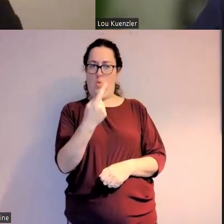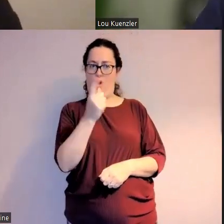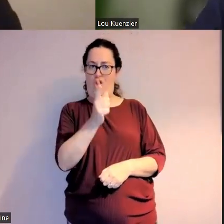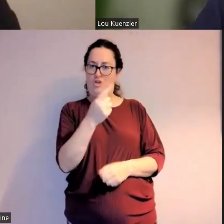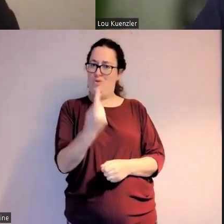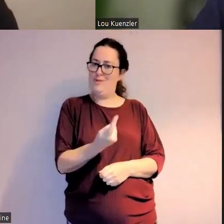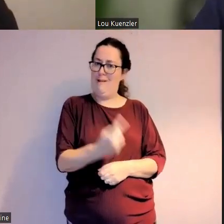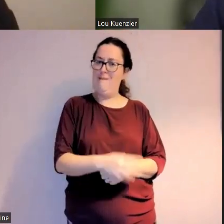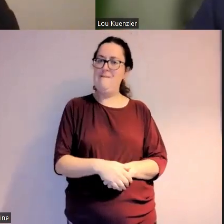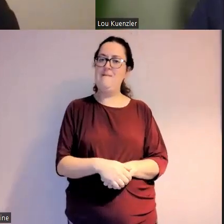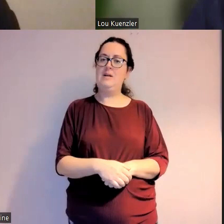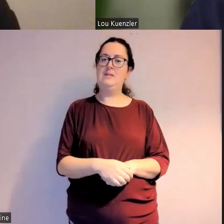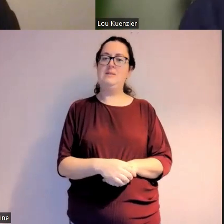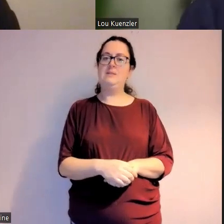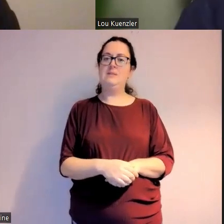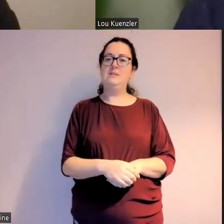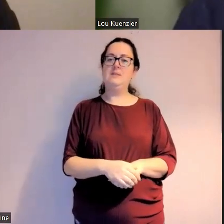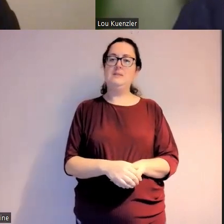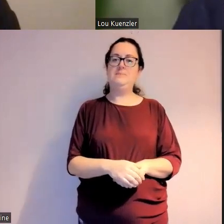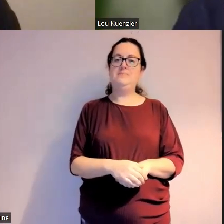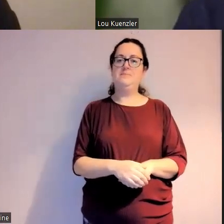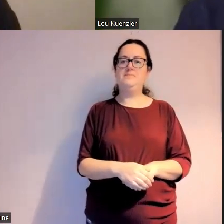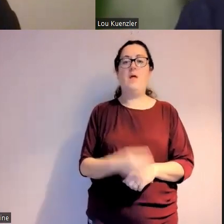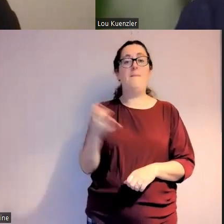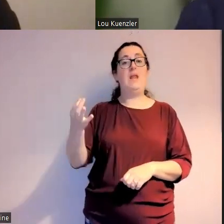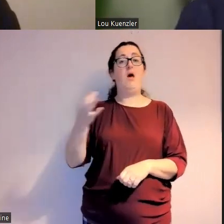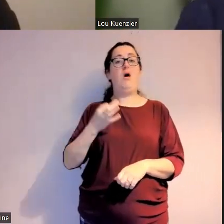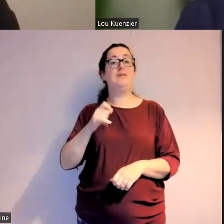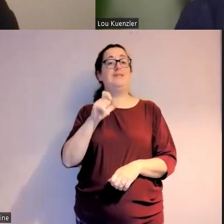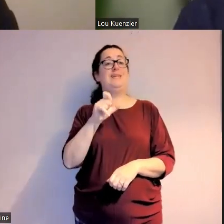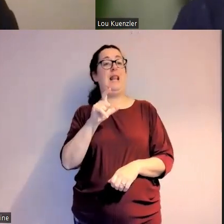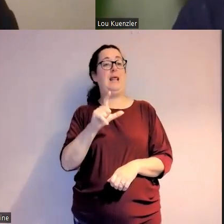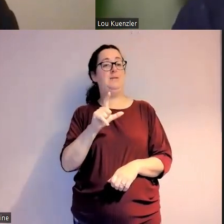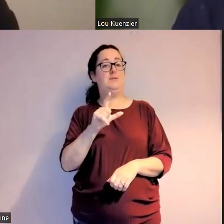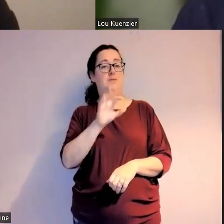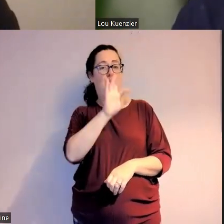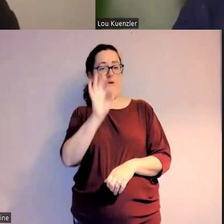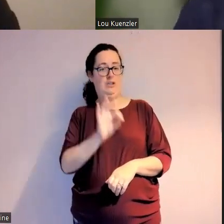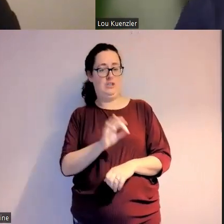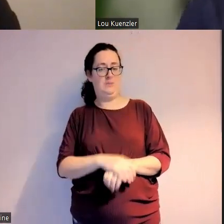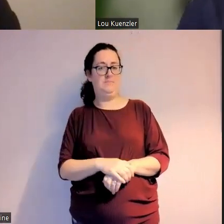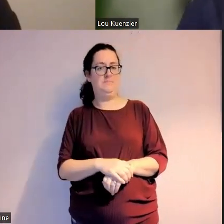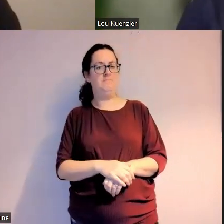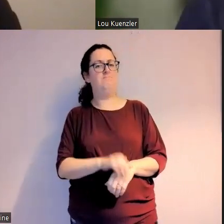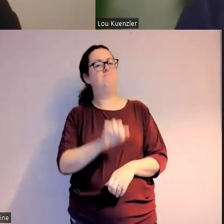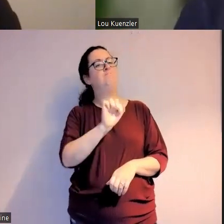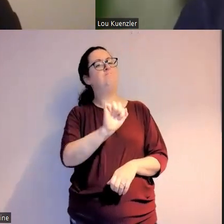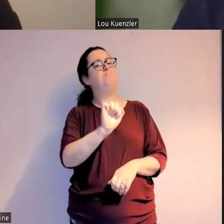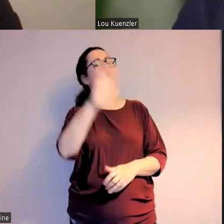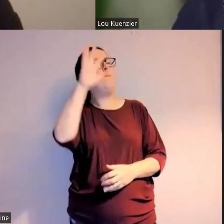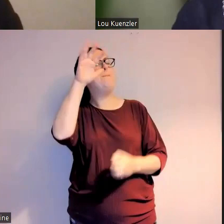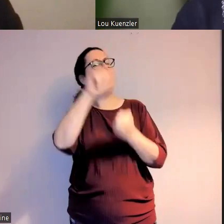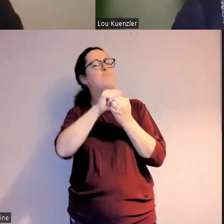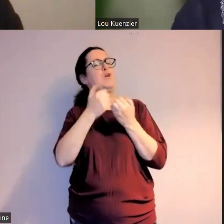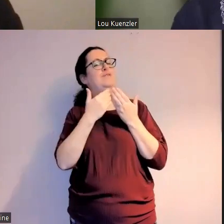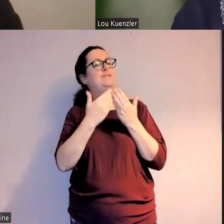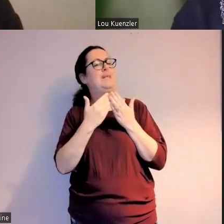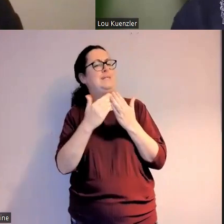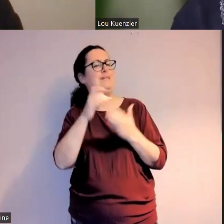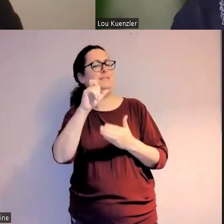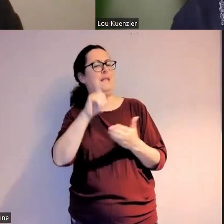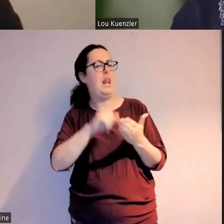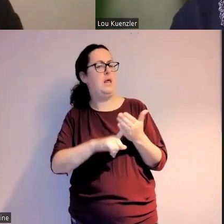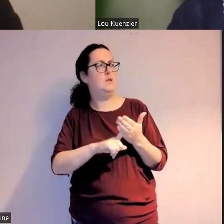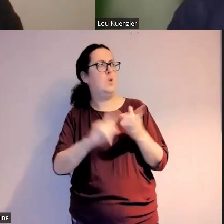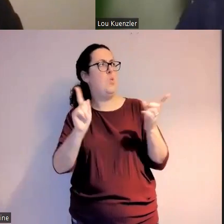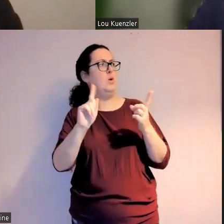Finally, I've been asked a City Lit question, which is, what are your memories of studying at City Lit, and is there anything that